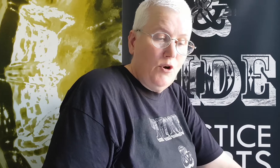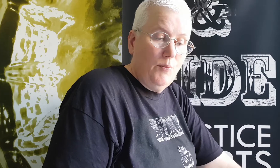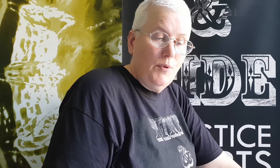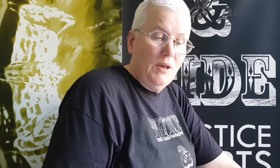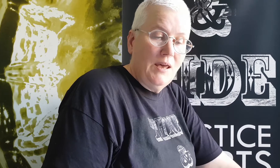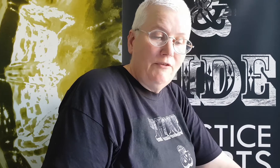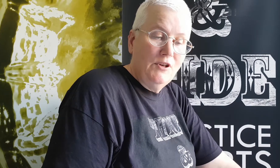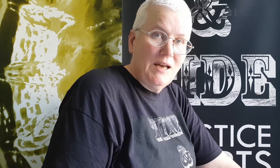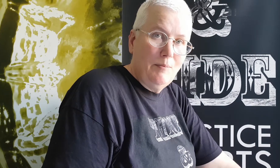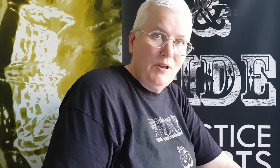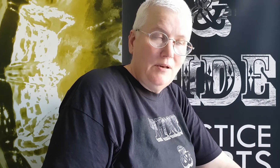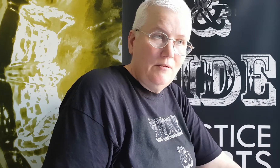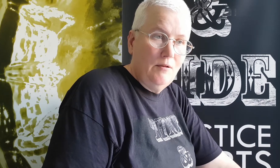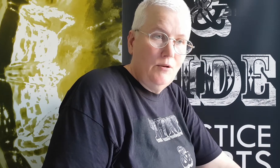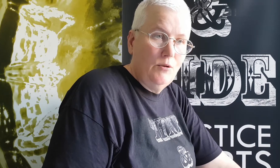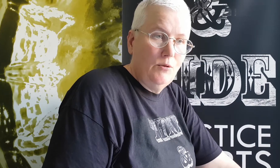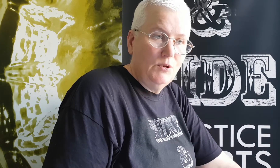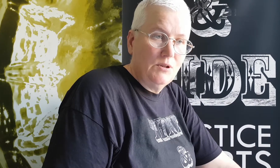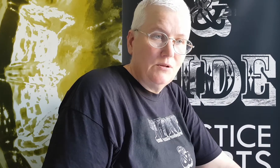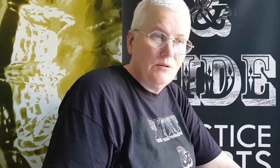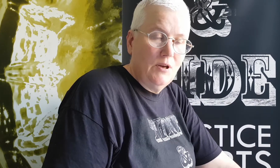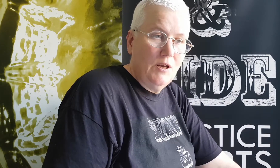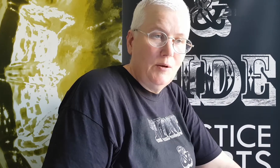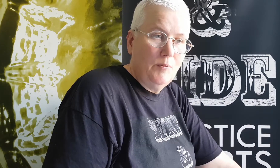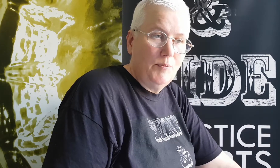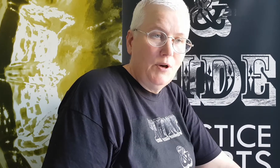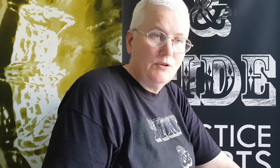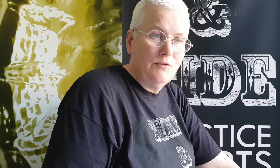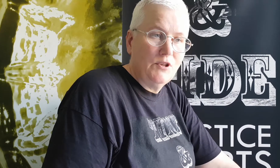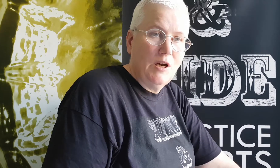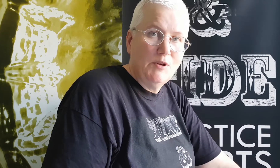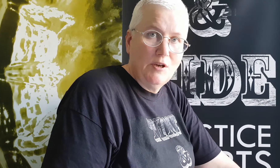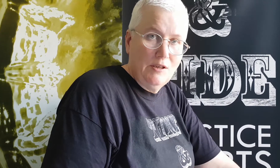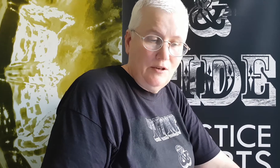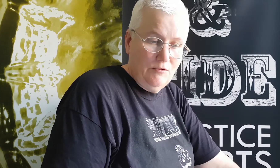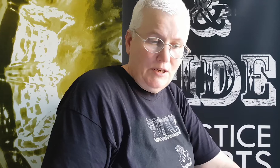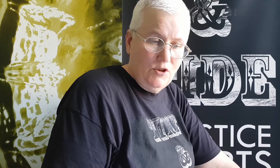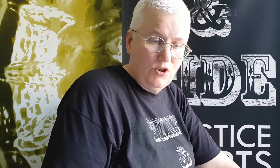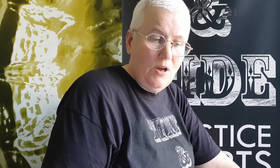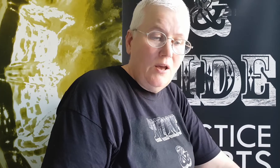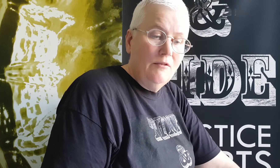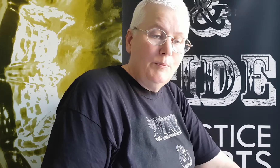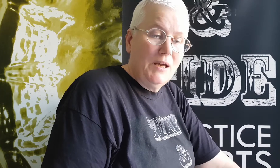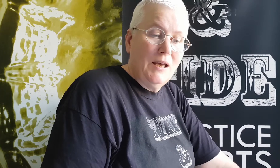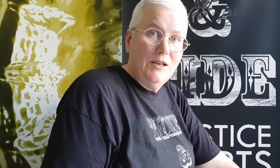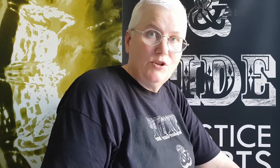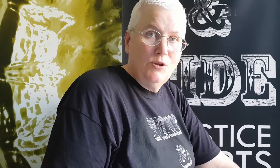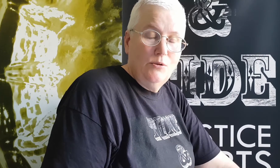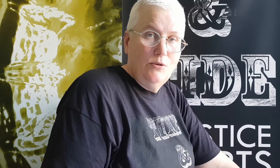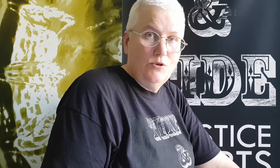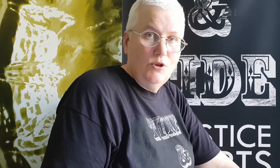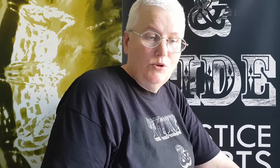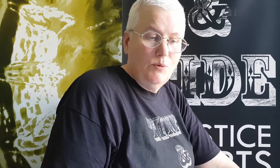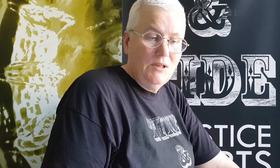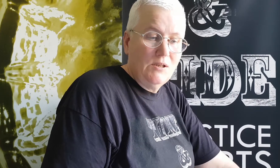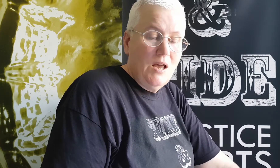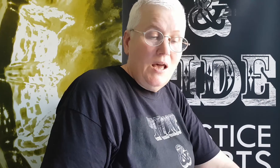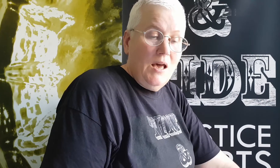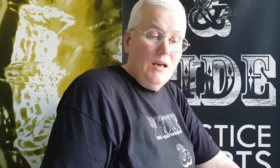from Kevin Taplin, who was part of Time and Tide in Greenwich, Rebecca Askew, who's new to us, and